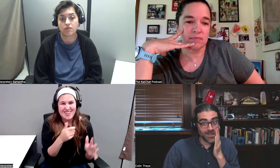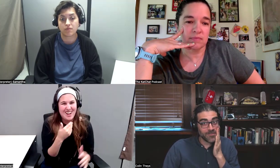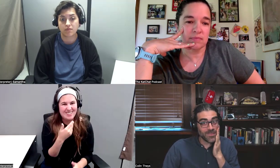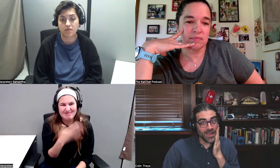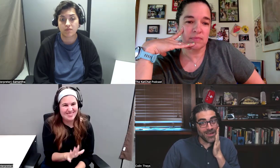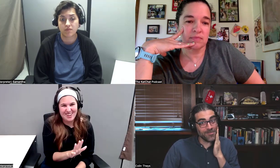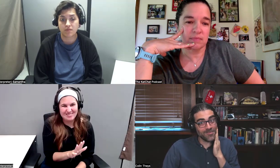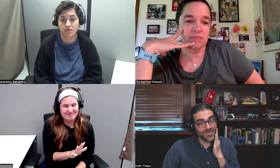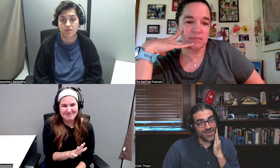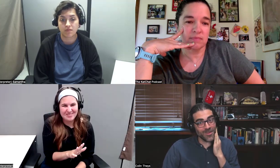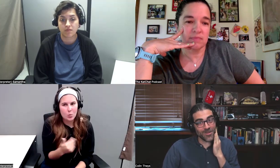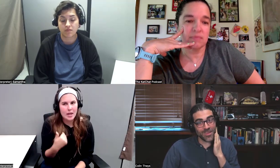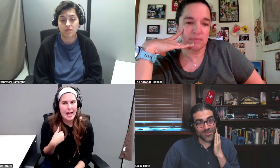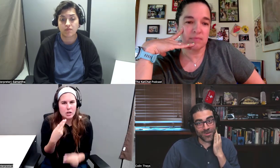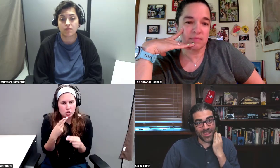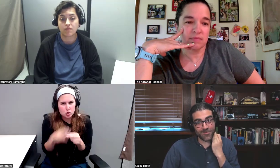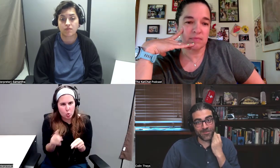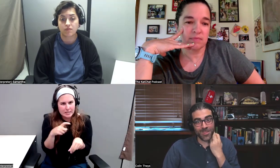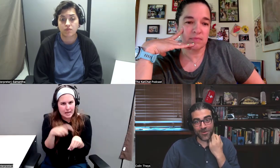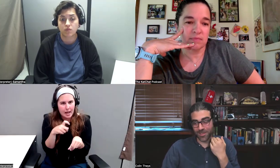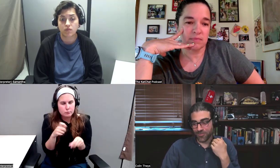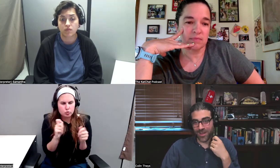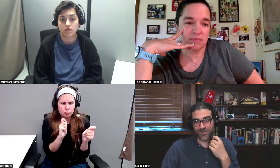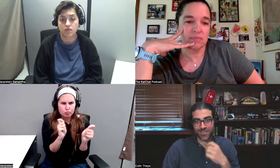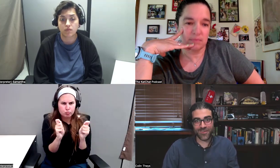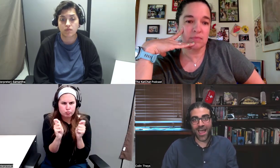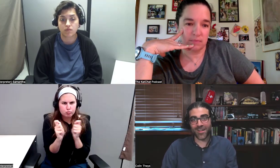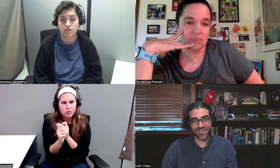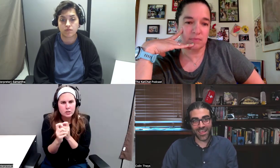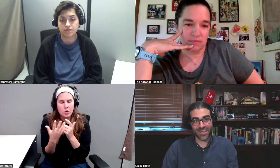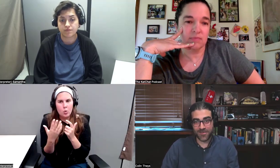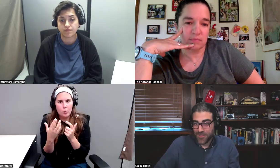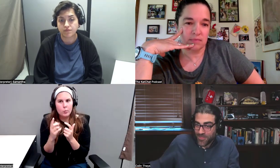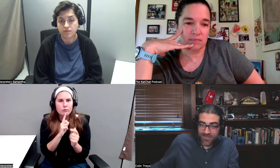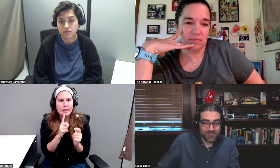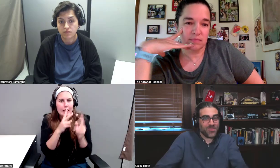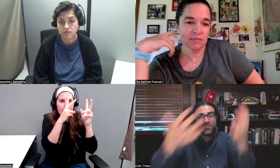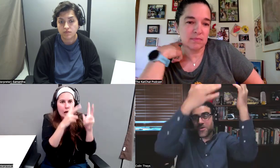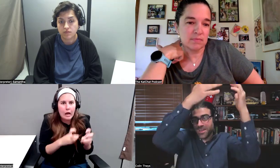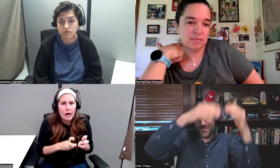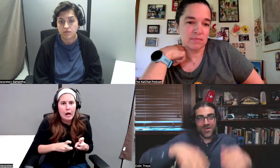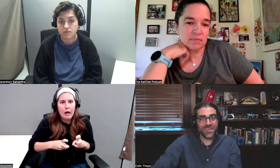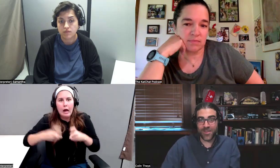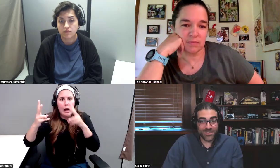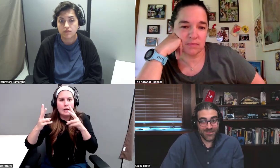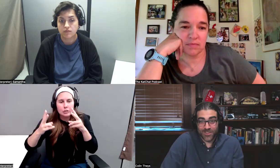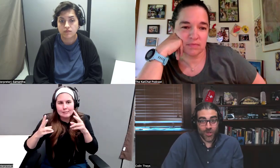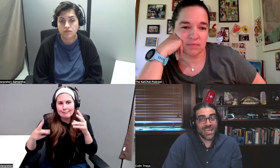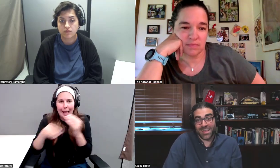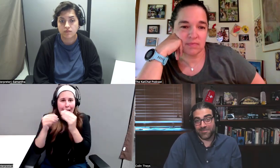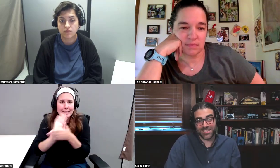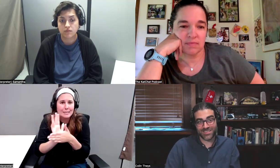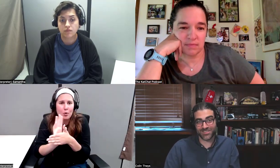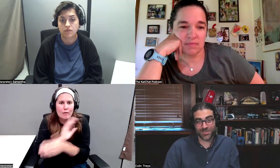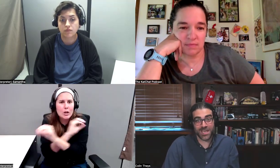period. There were things where like literally we're rendering the file and like throwing it in the movie, and no one's even looked